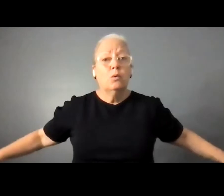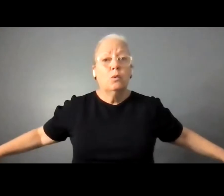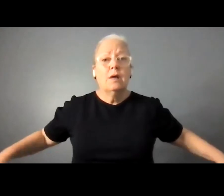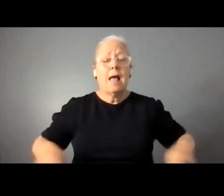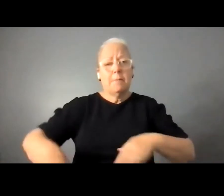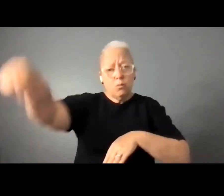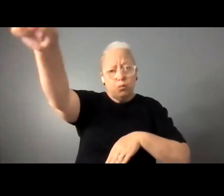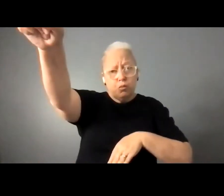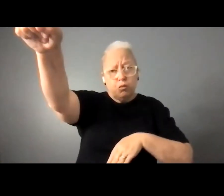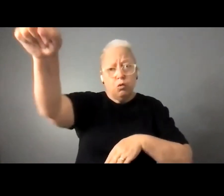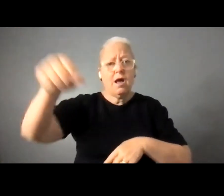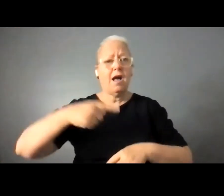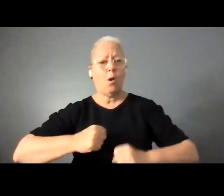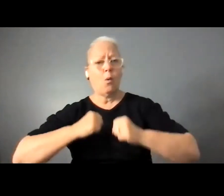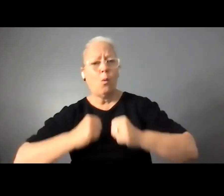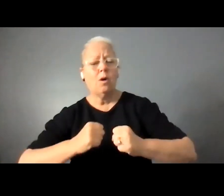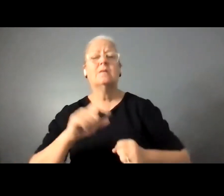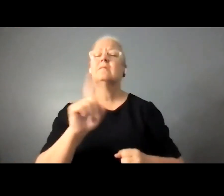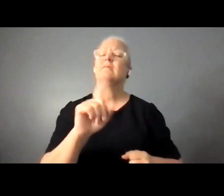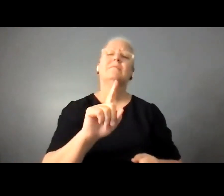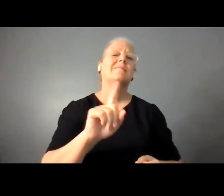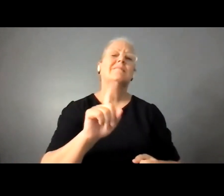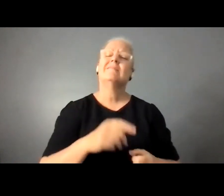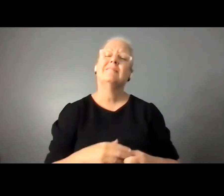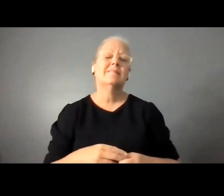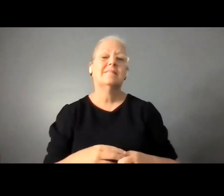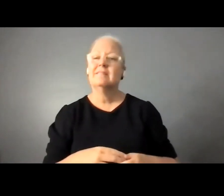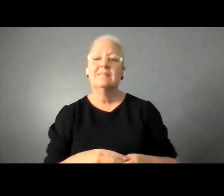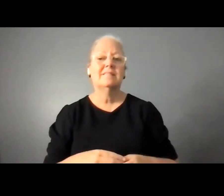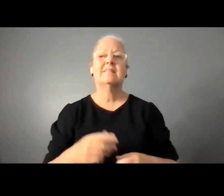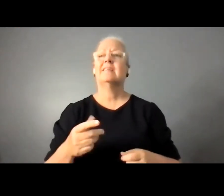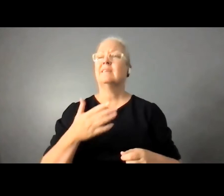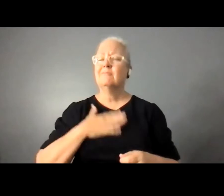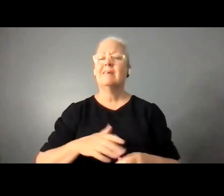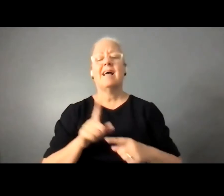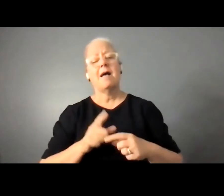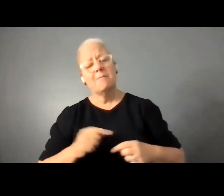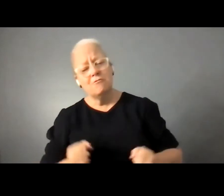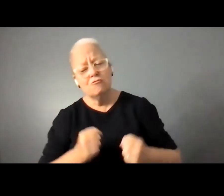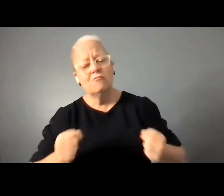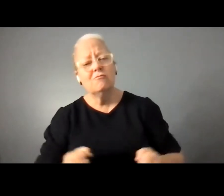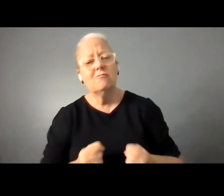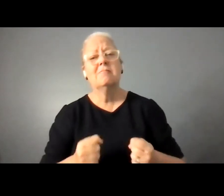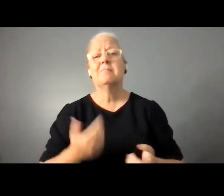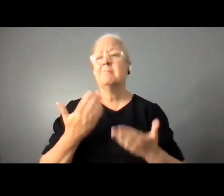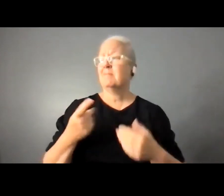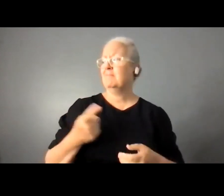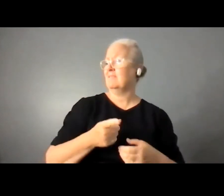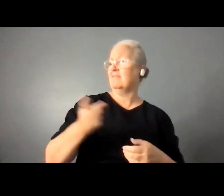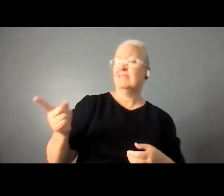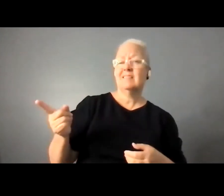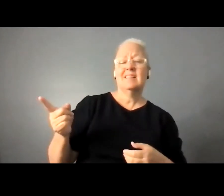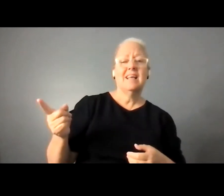superheroes with actions that for other people might be very small or enormous for us because